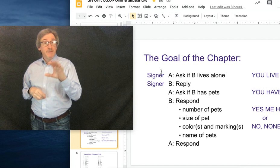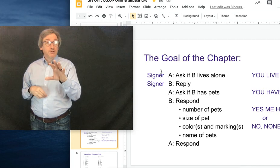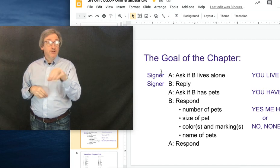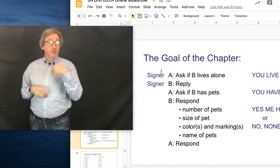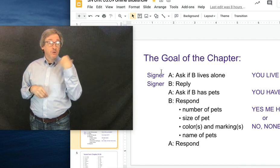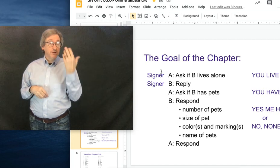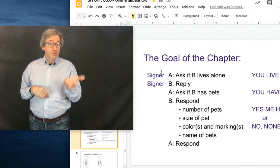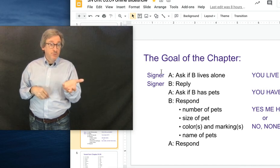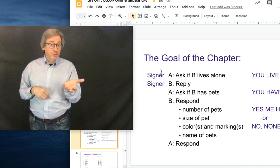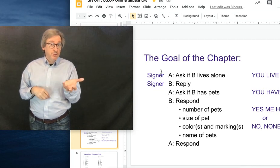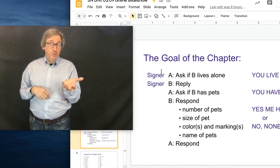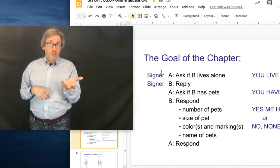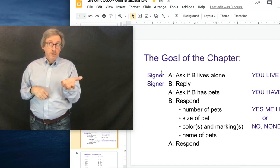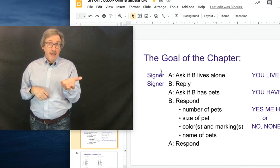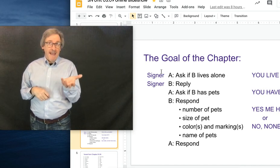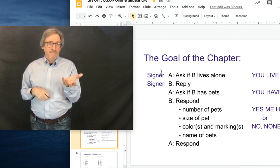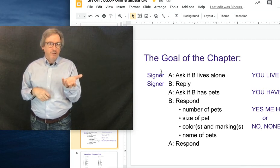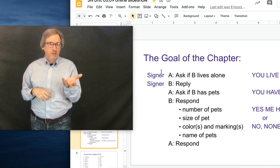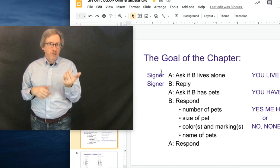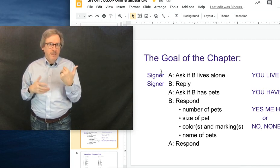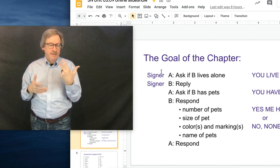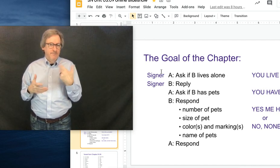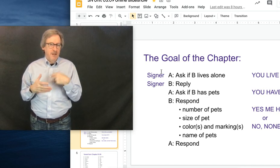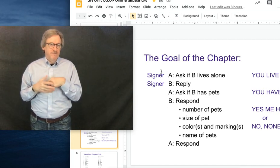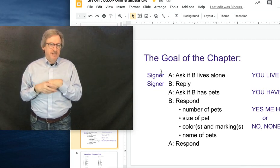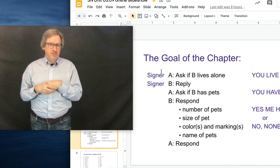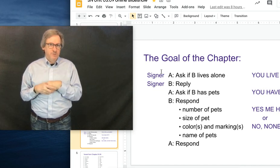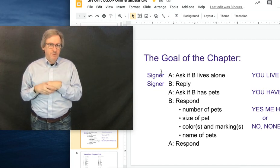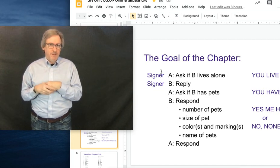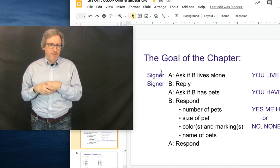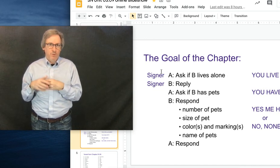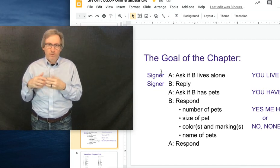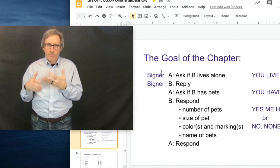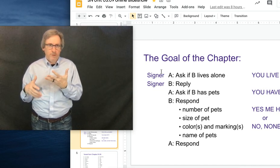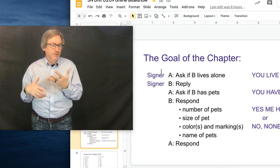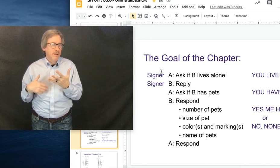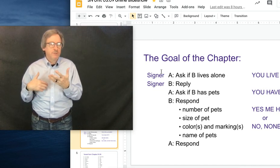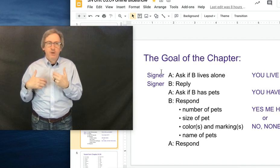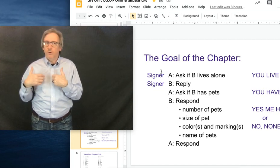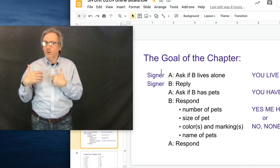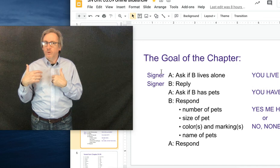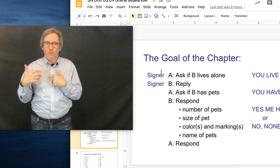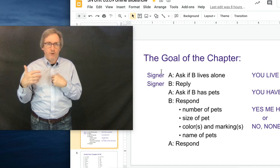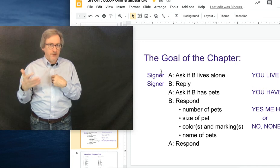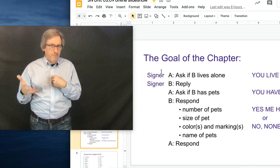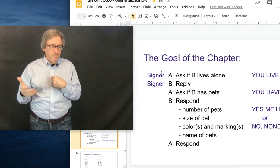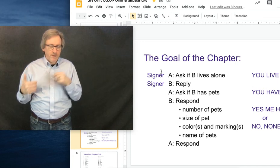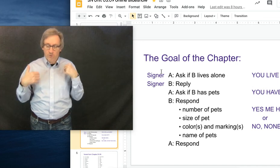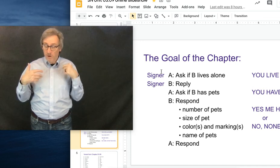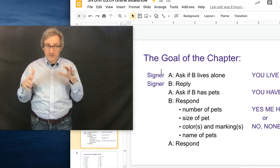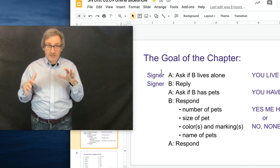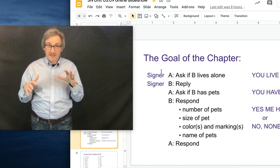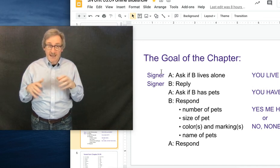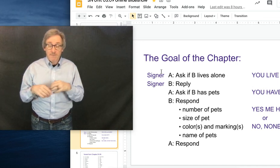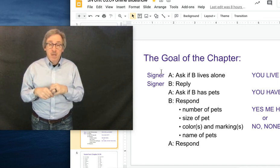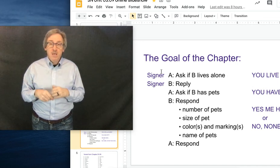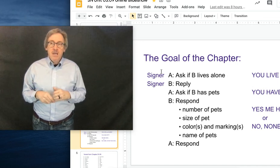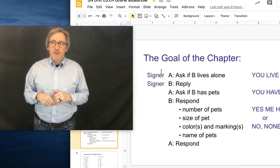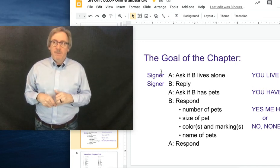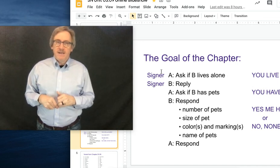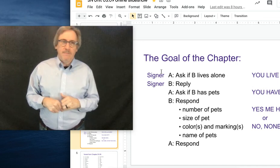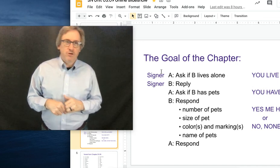So I'm not trying to encourage you to have long, in-depth conversations with people who creep you out or who are inappropriate or anything like